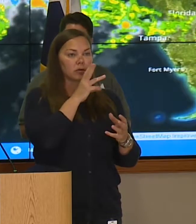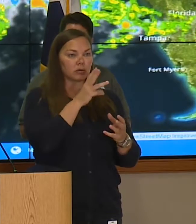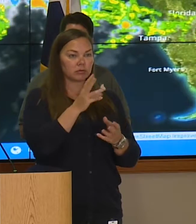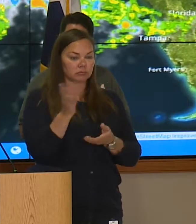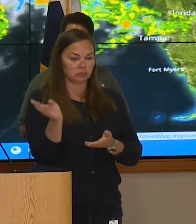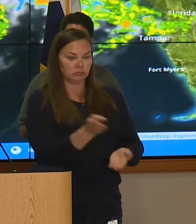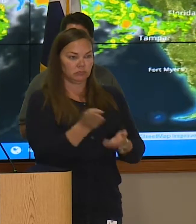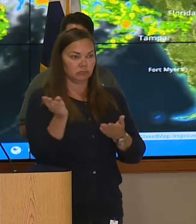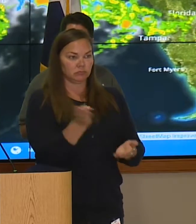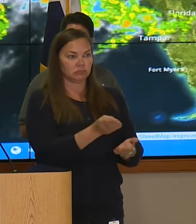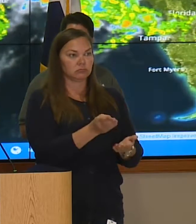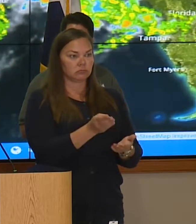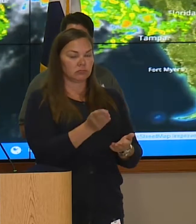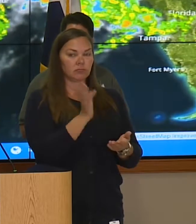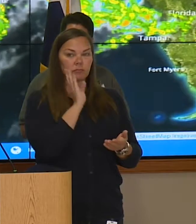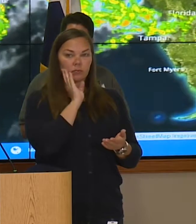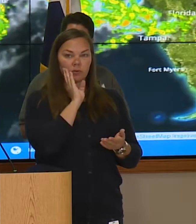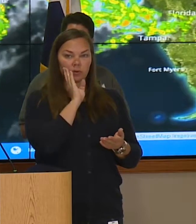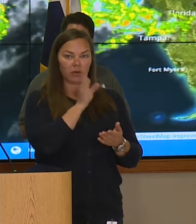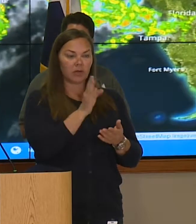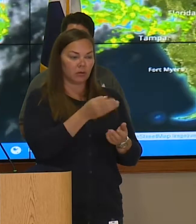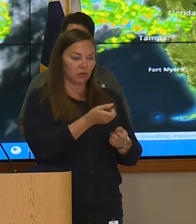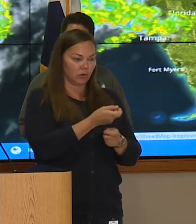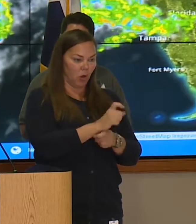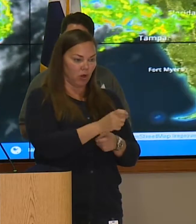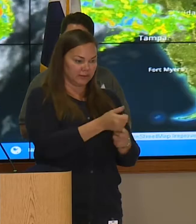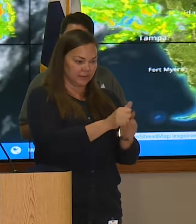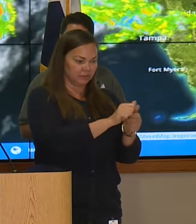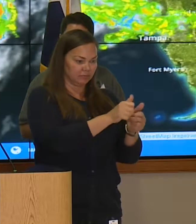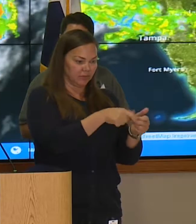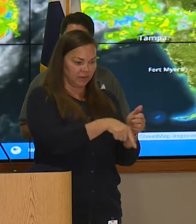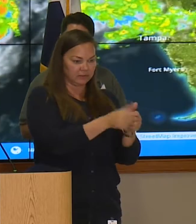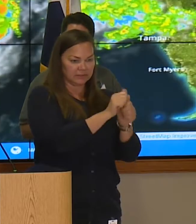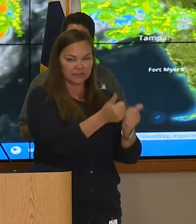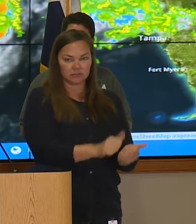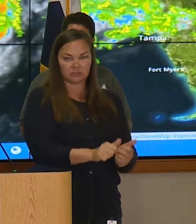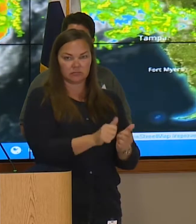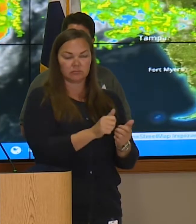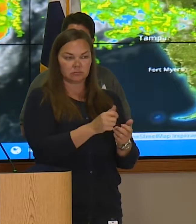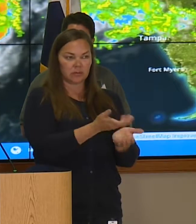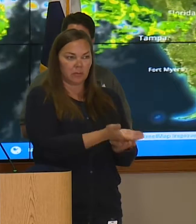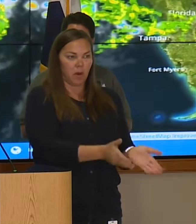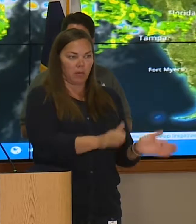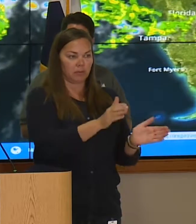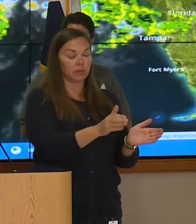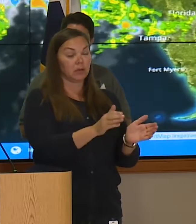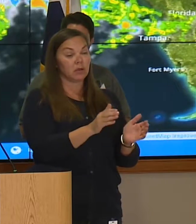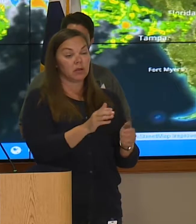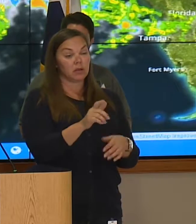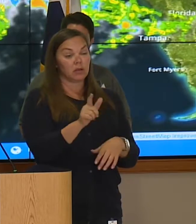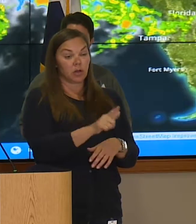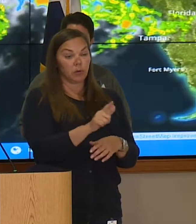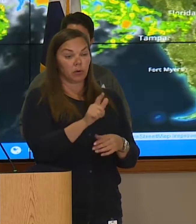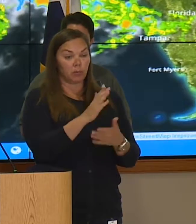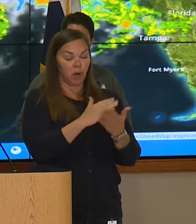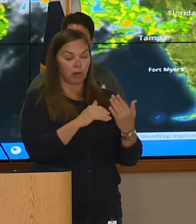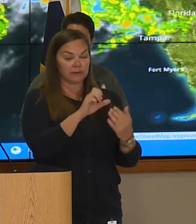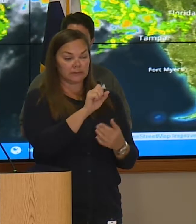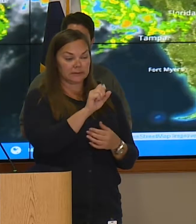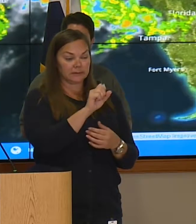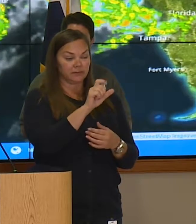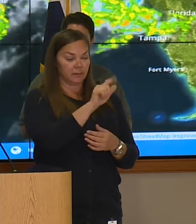through, they're going to result in erosion and scour of the river bottom. The lower portion of the San Jacinto River from Lake